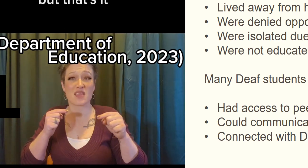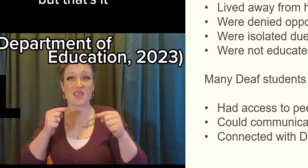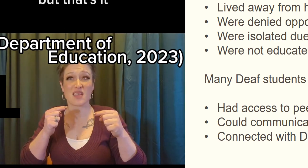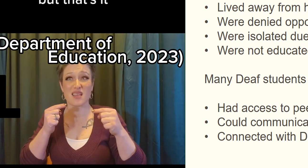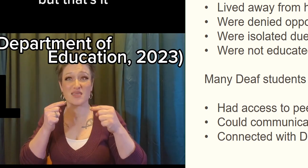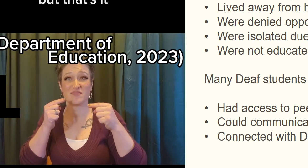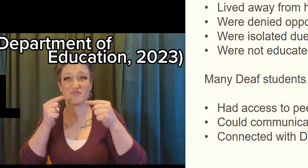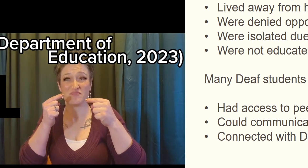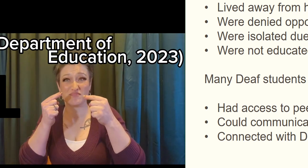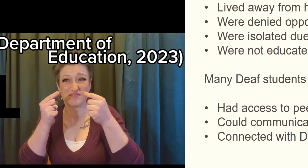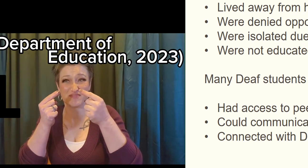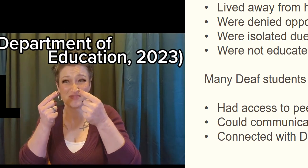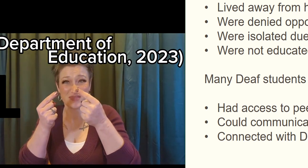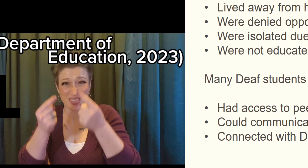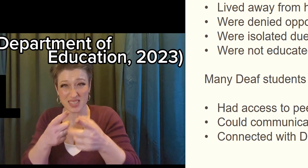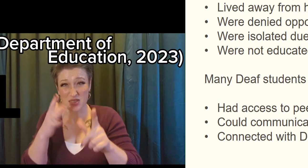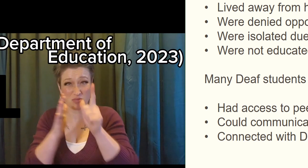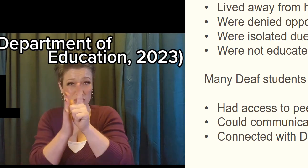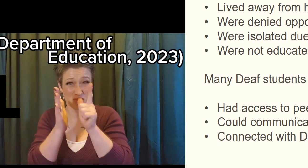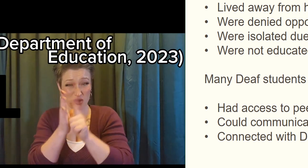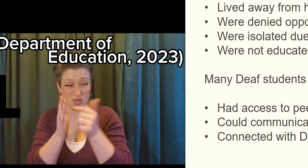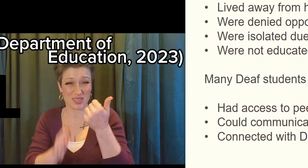it.